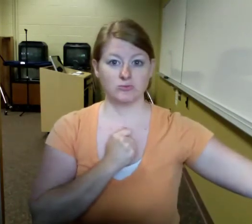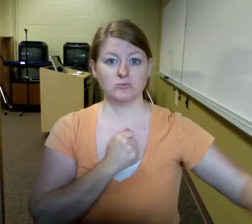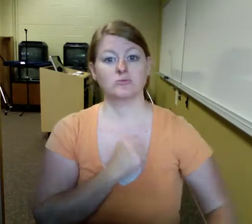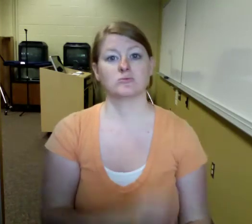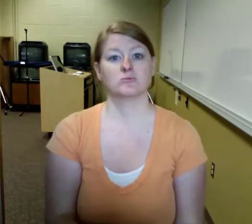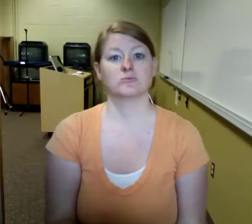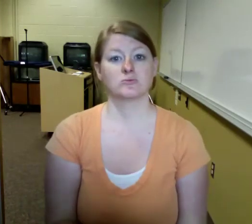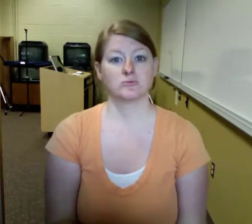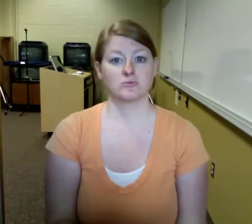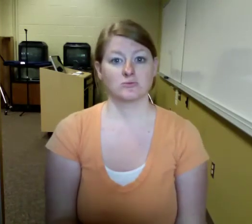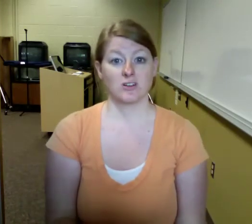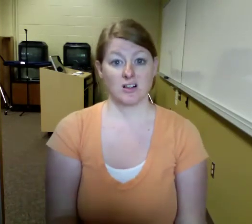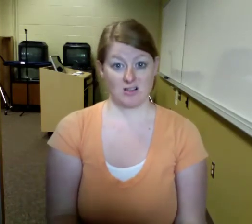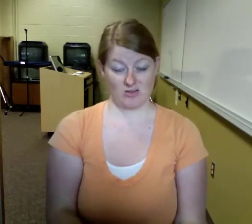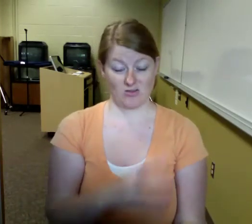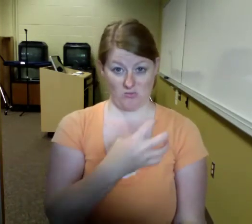That he, Officer Lee,